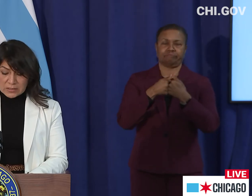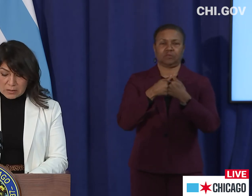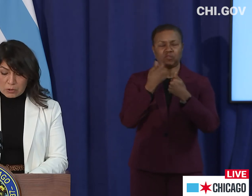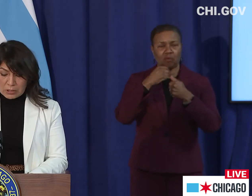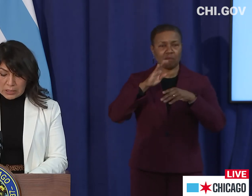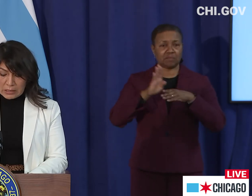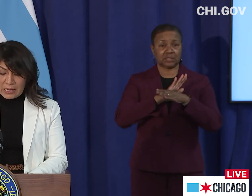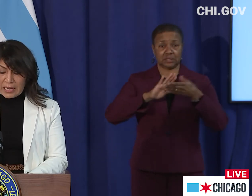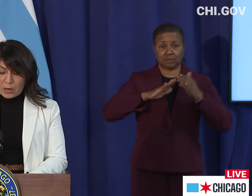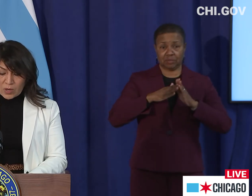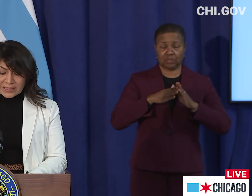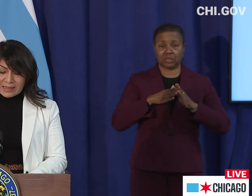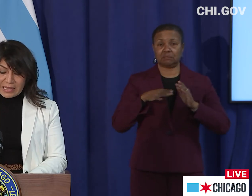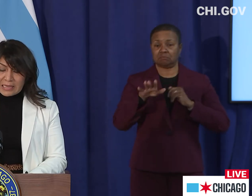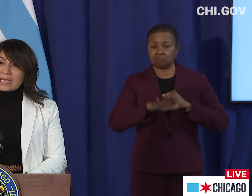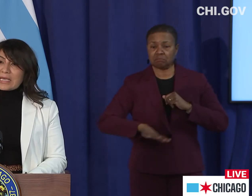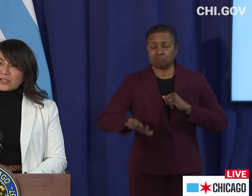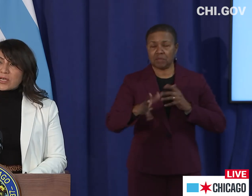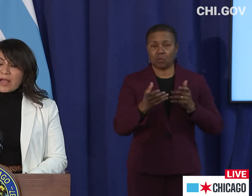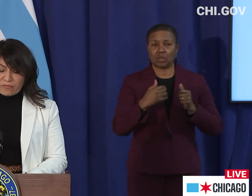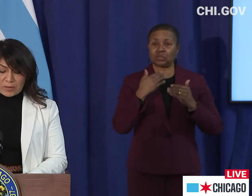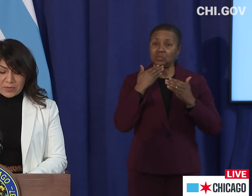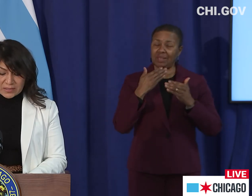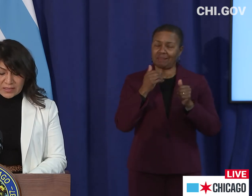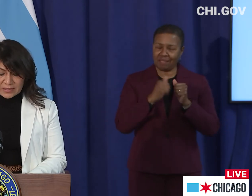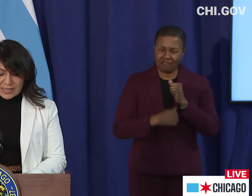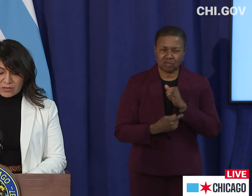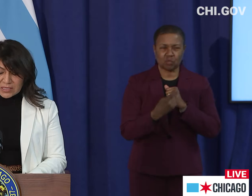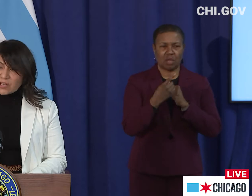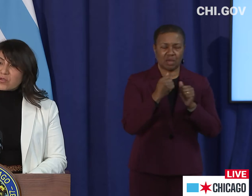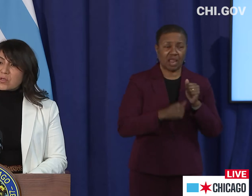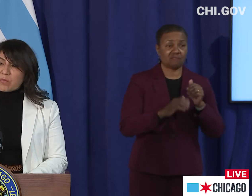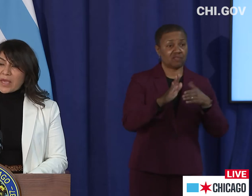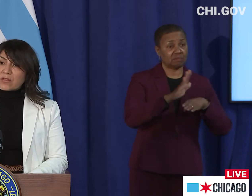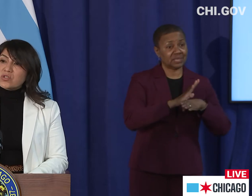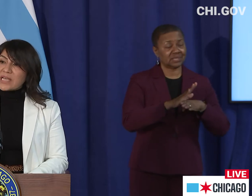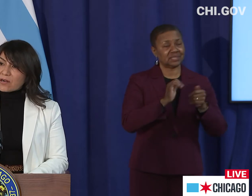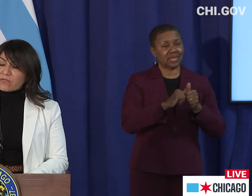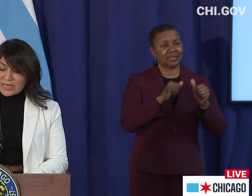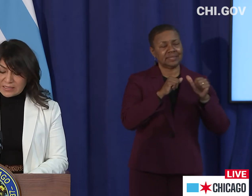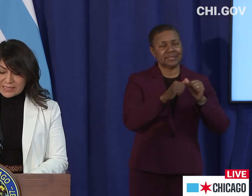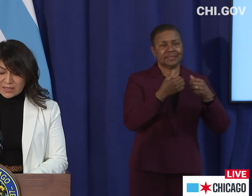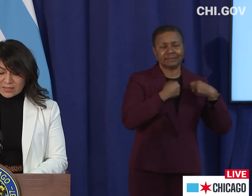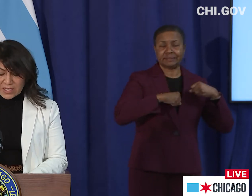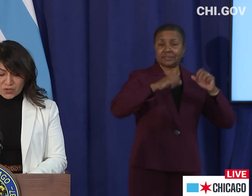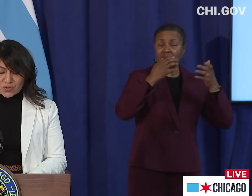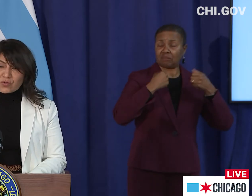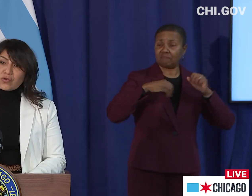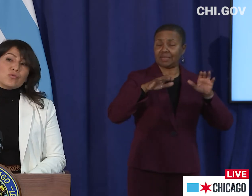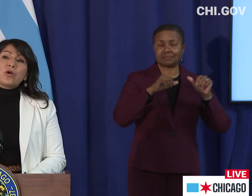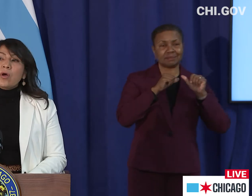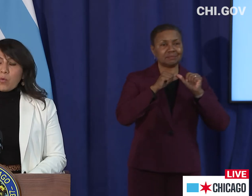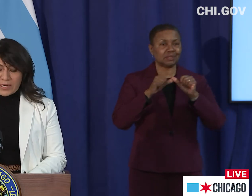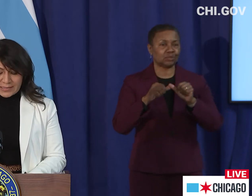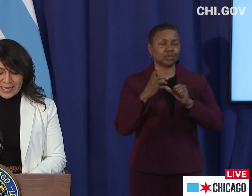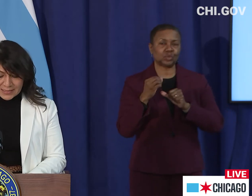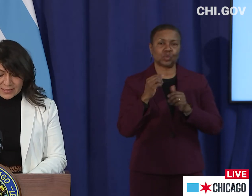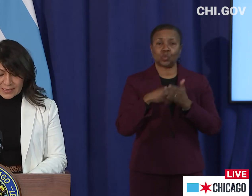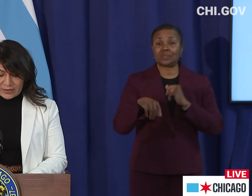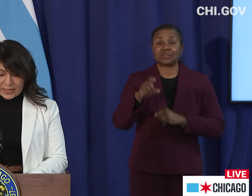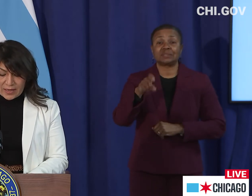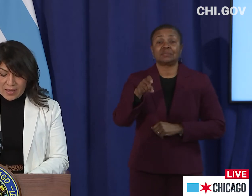our business community, and I want to thank each and every business that continues to make those sacrifices and continues to do what